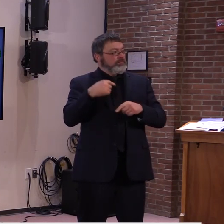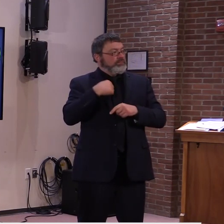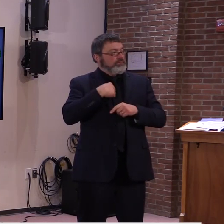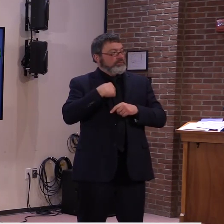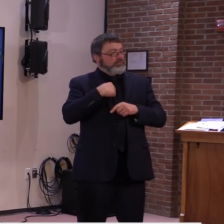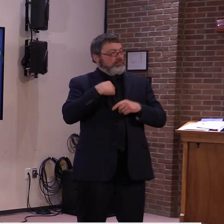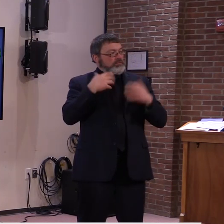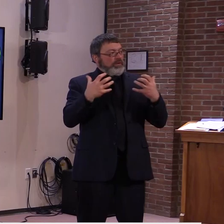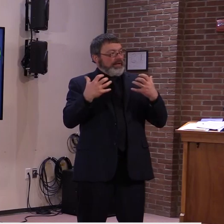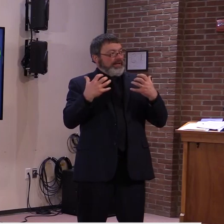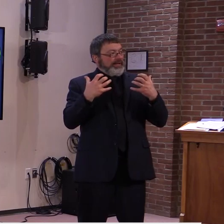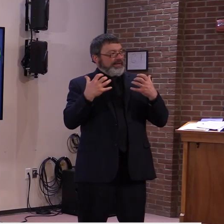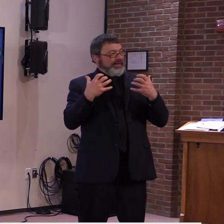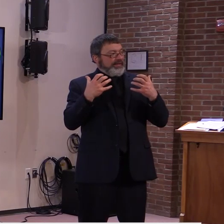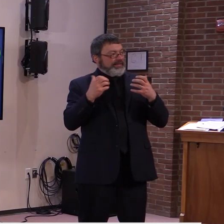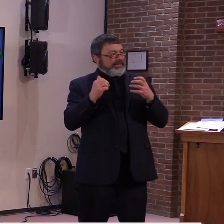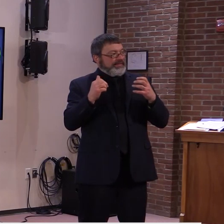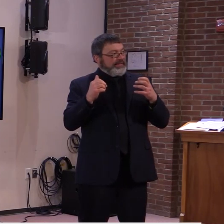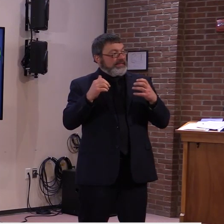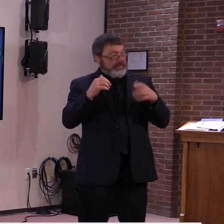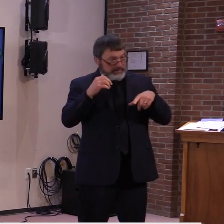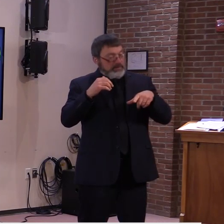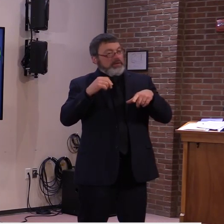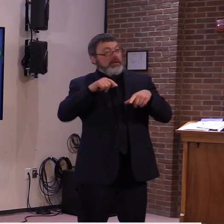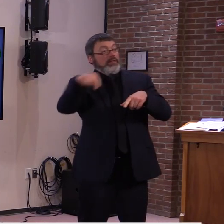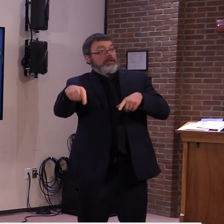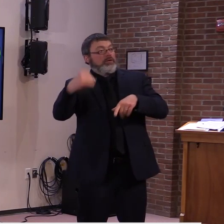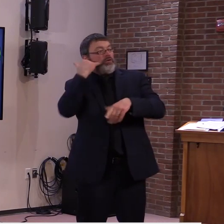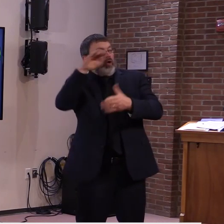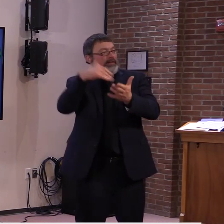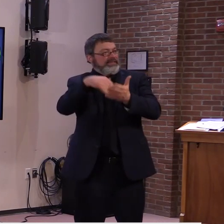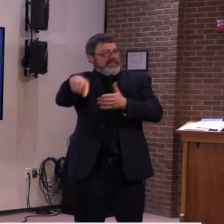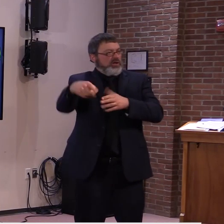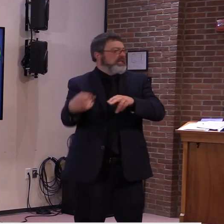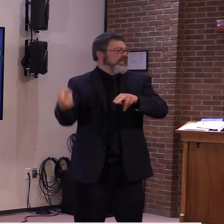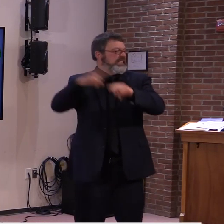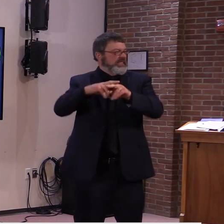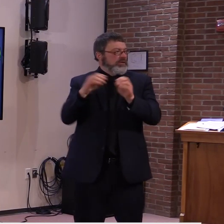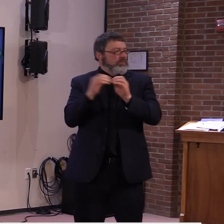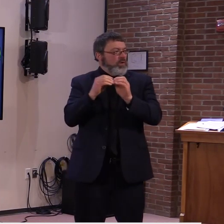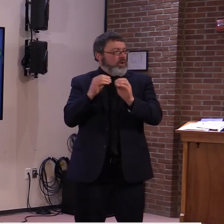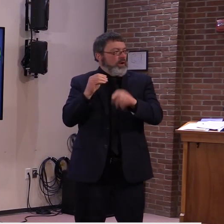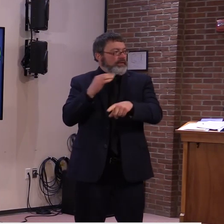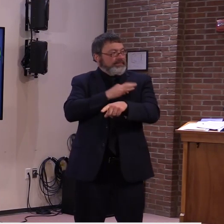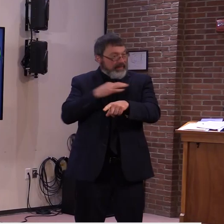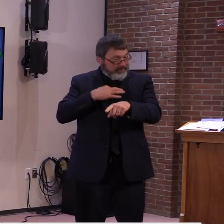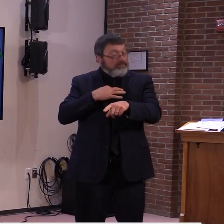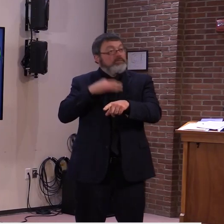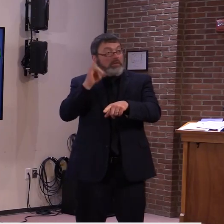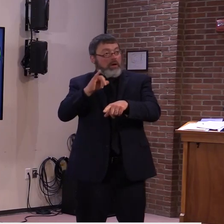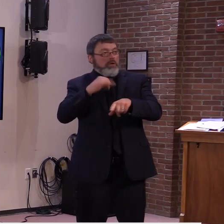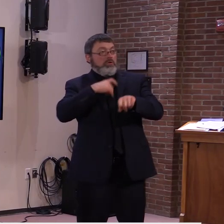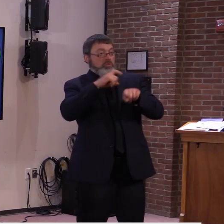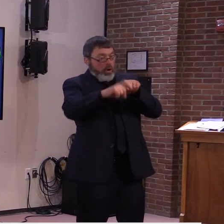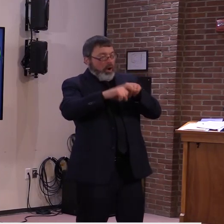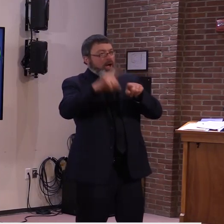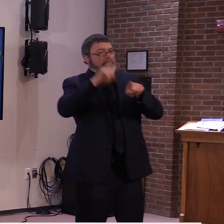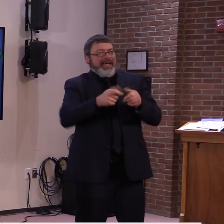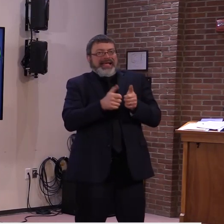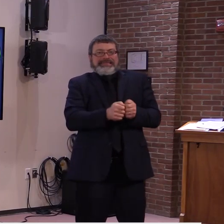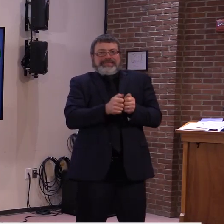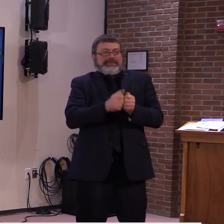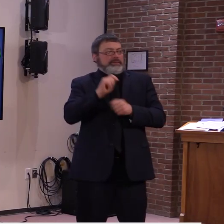and implementing a text notification to reach Vermonters with initial information so that they can